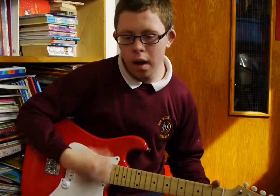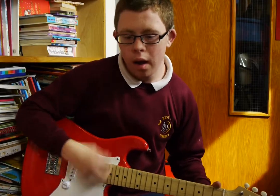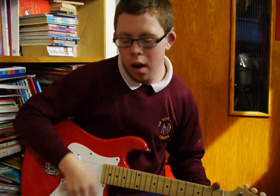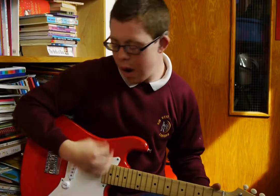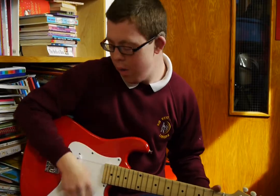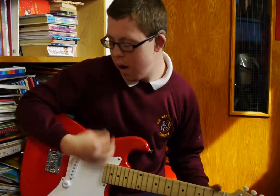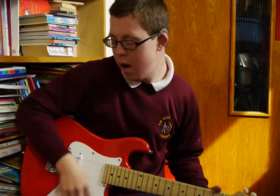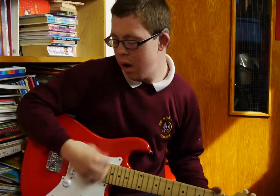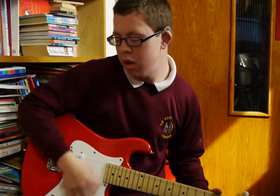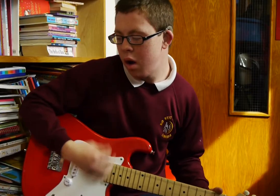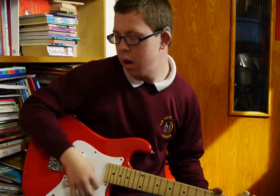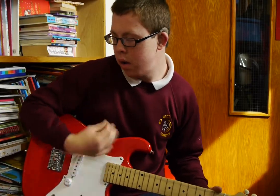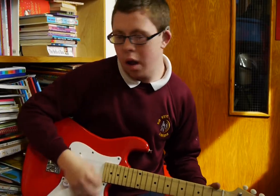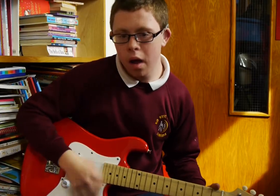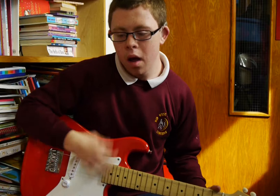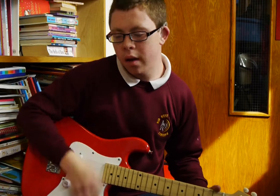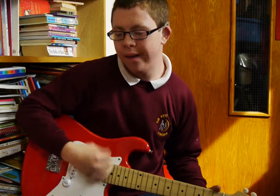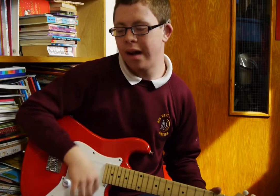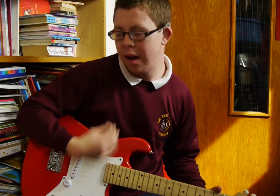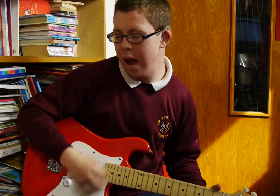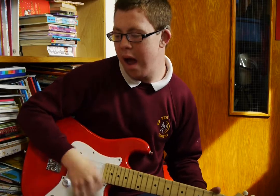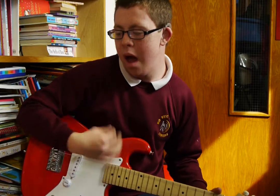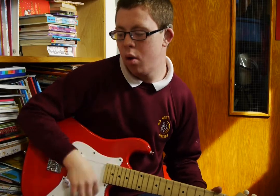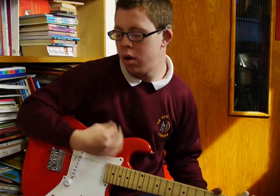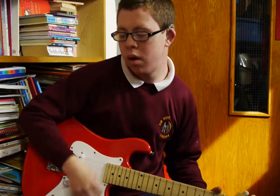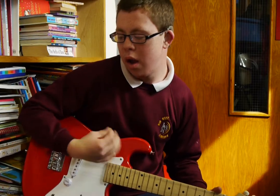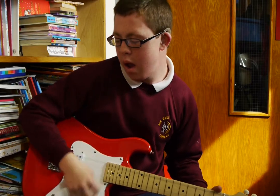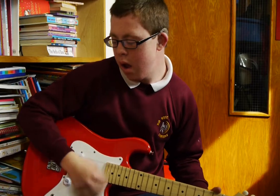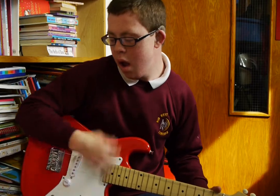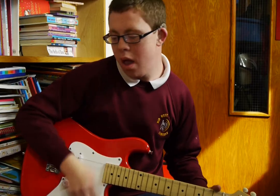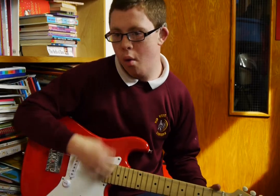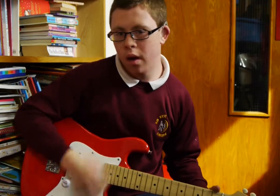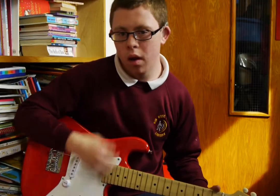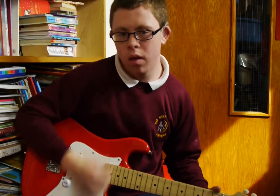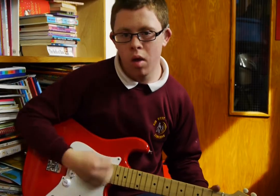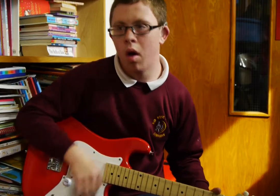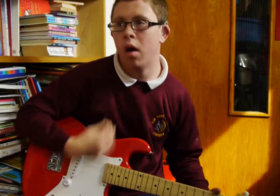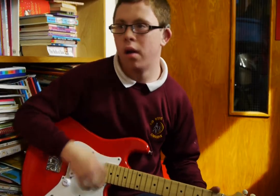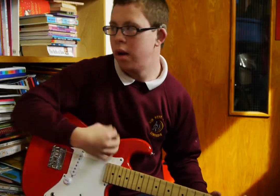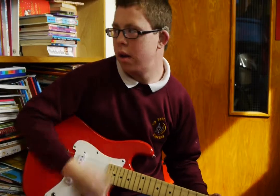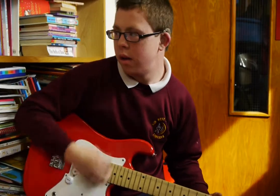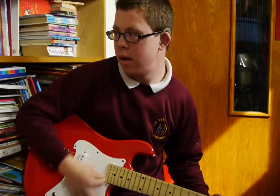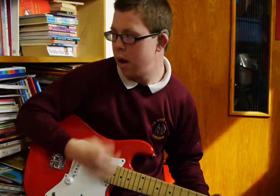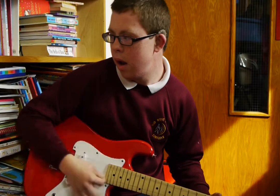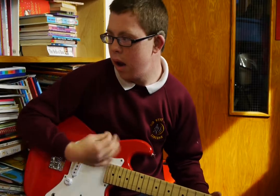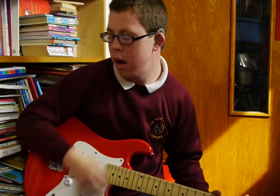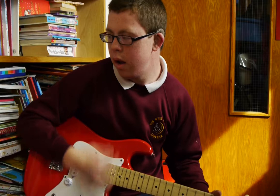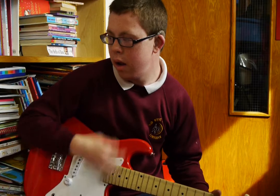Waving, I wait on the sunny day. In the clouds each day, I wait on the sunny day.